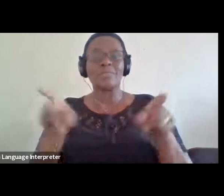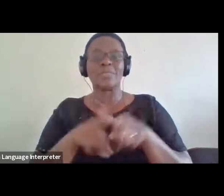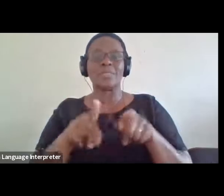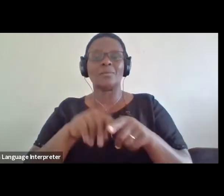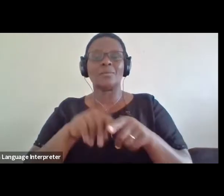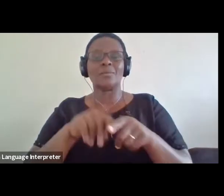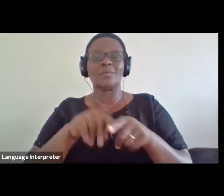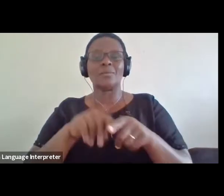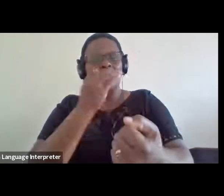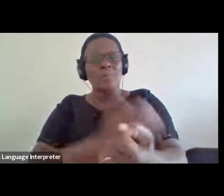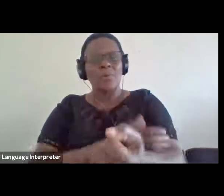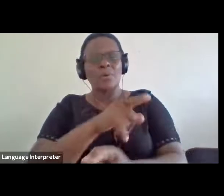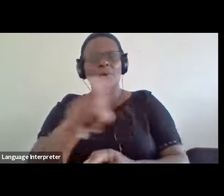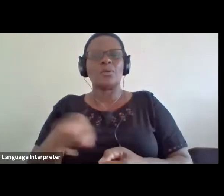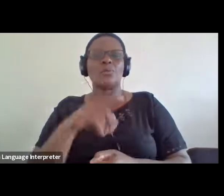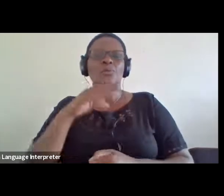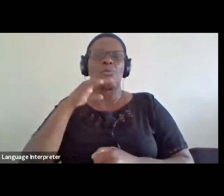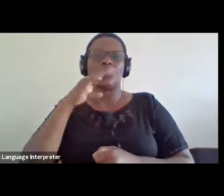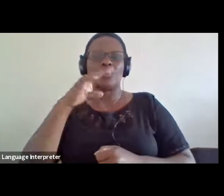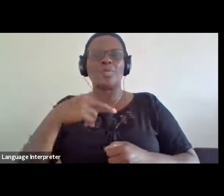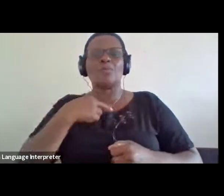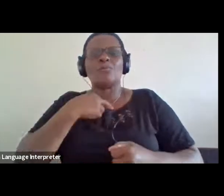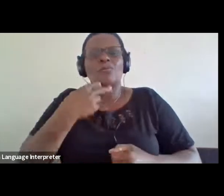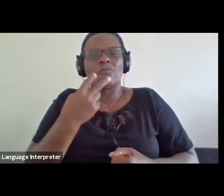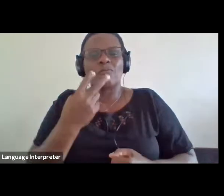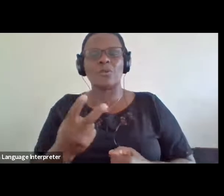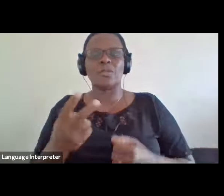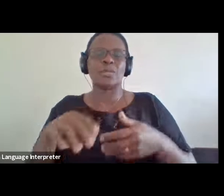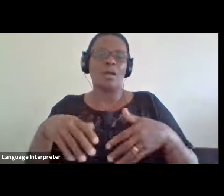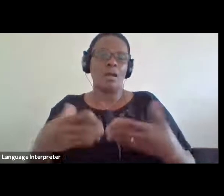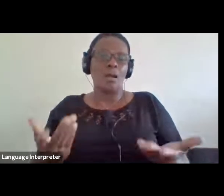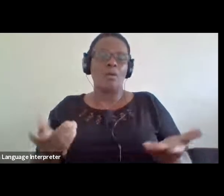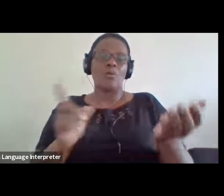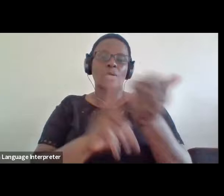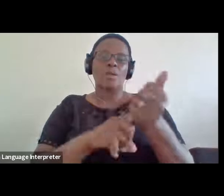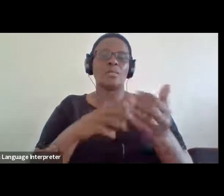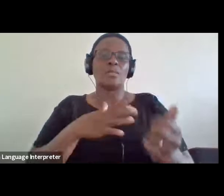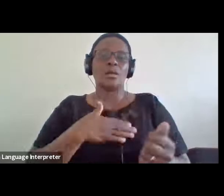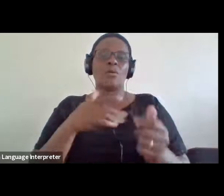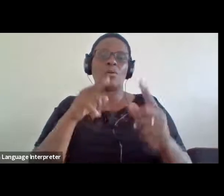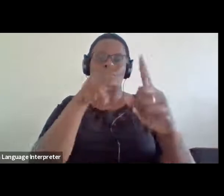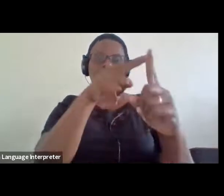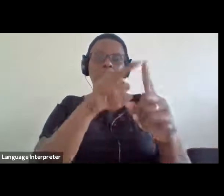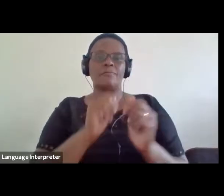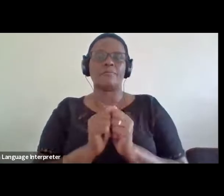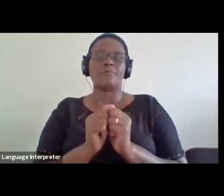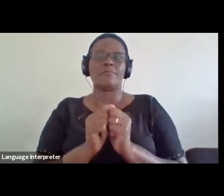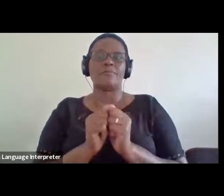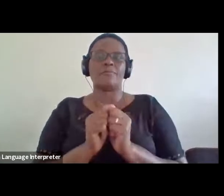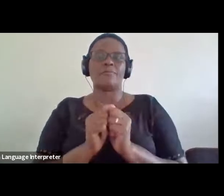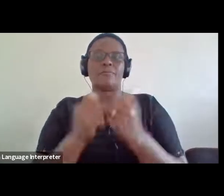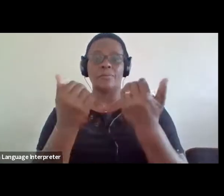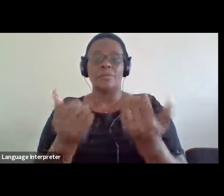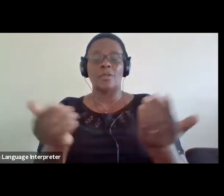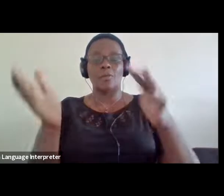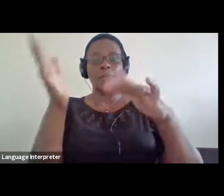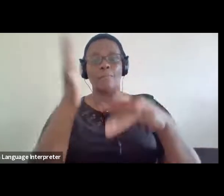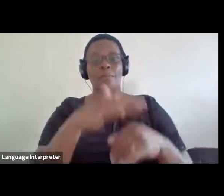speak your truths, because that's how we get to where we want to go. So bring it back to the Paris